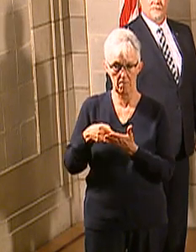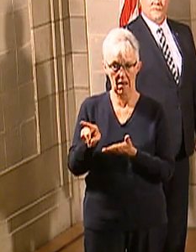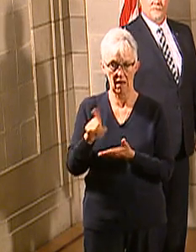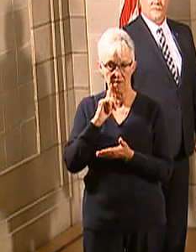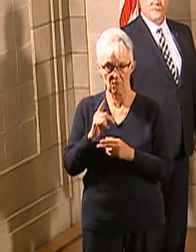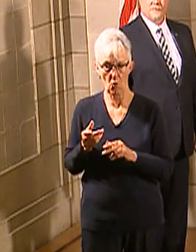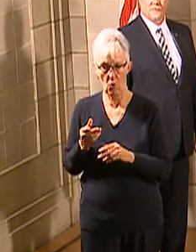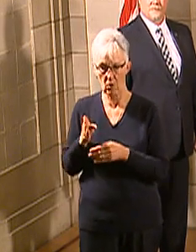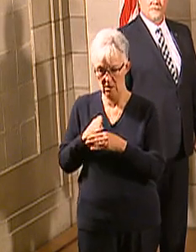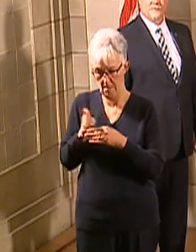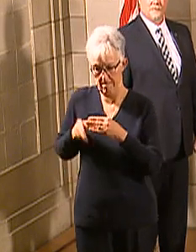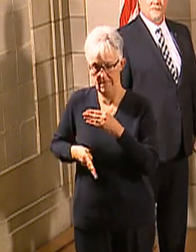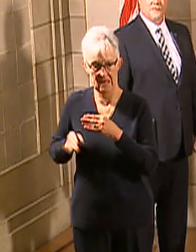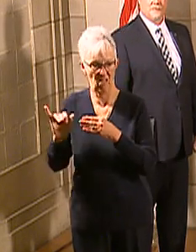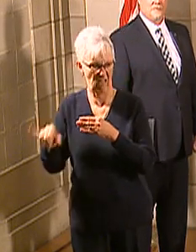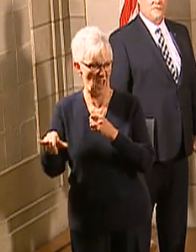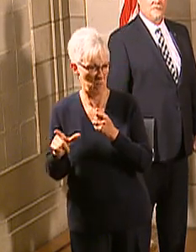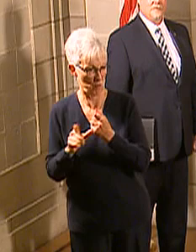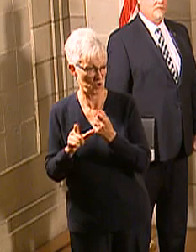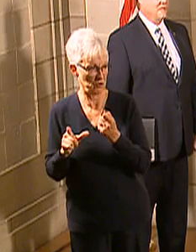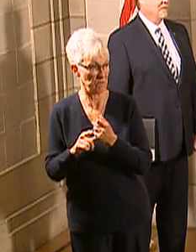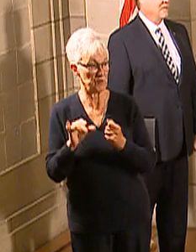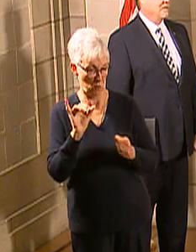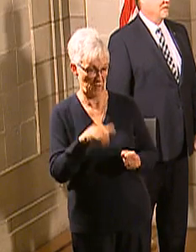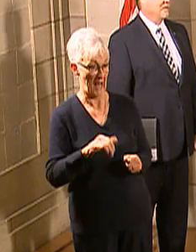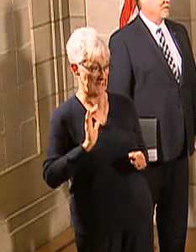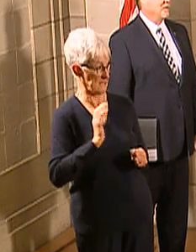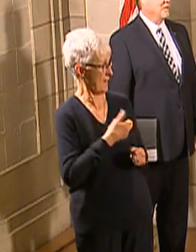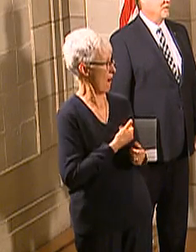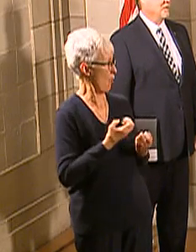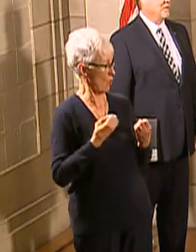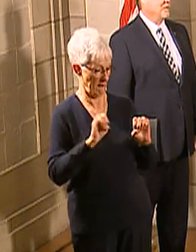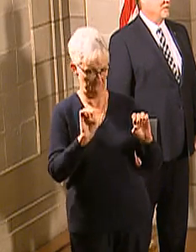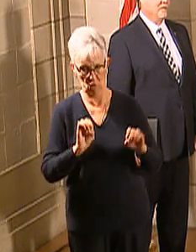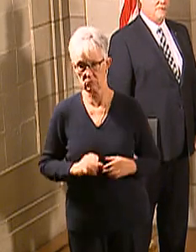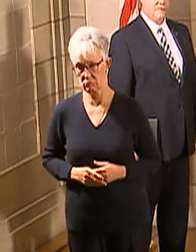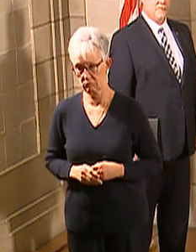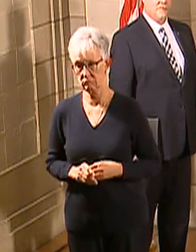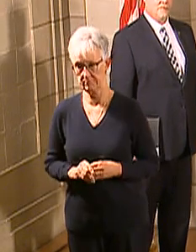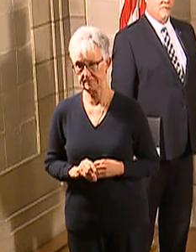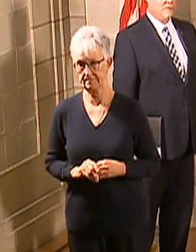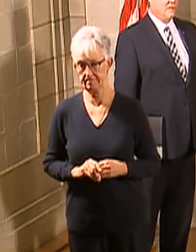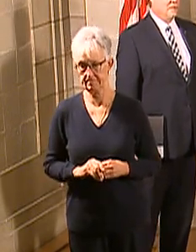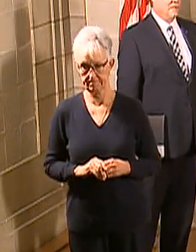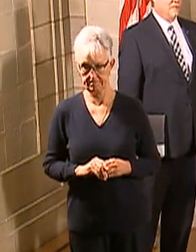apprenticeship. So that's just in a nutshell our efforts that we've made at the department.